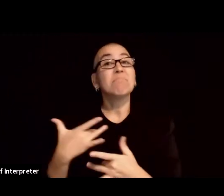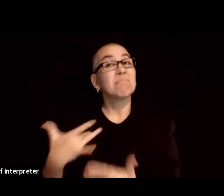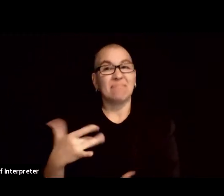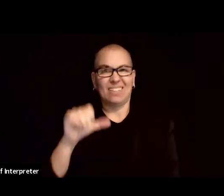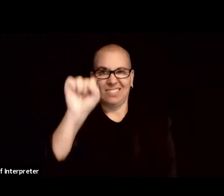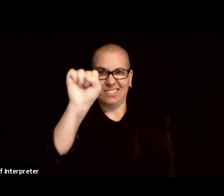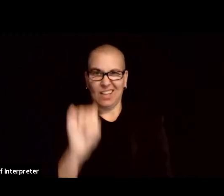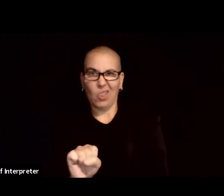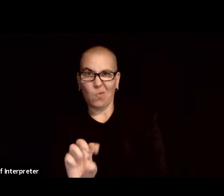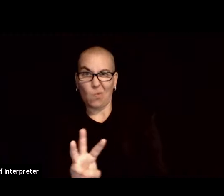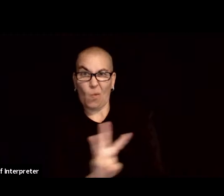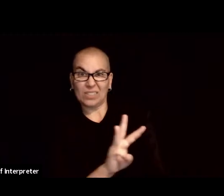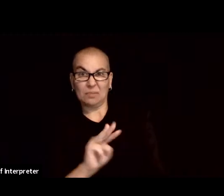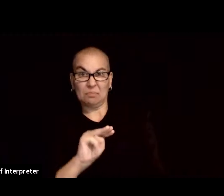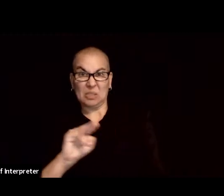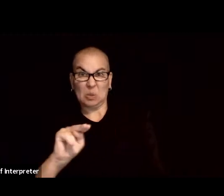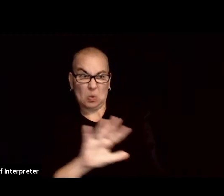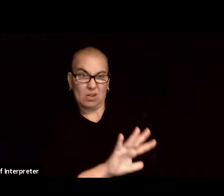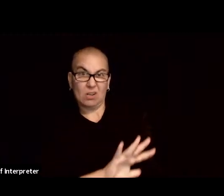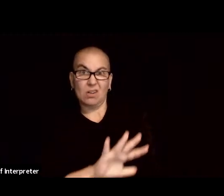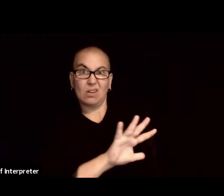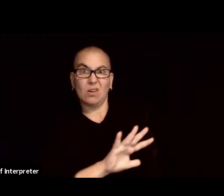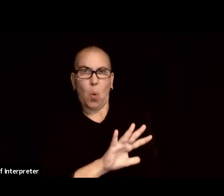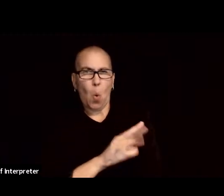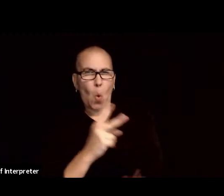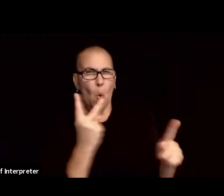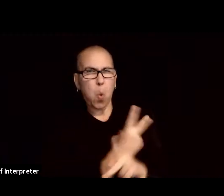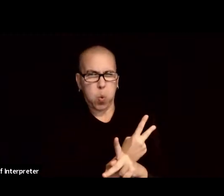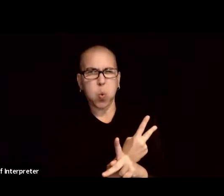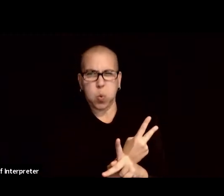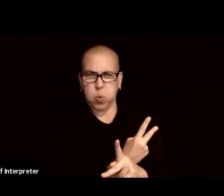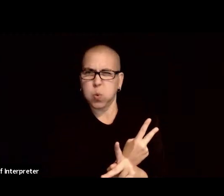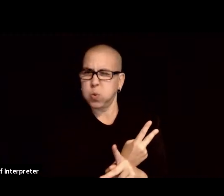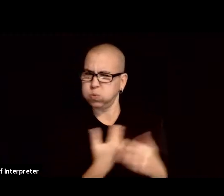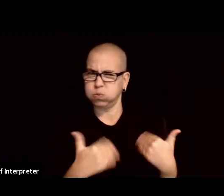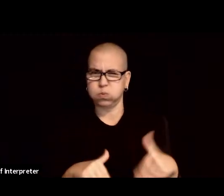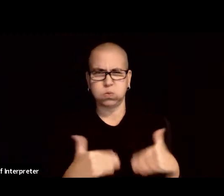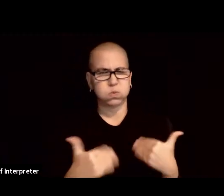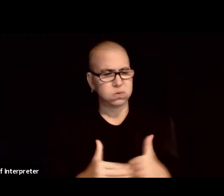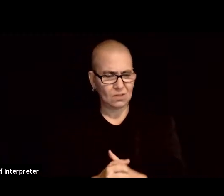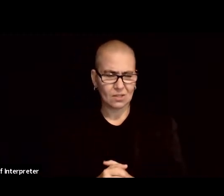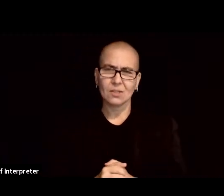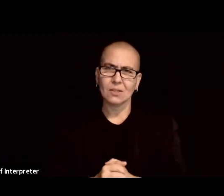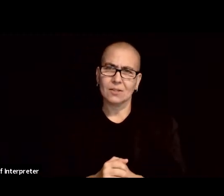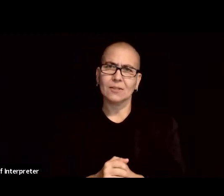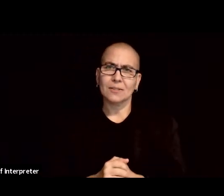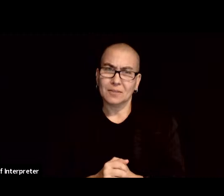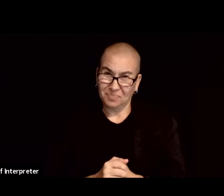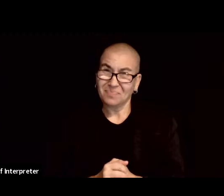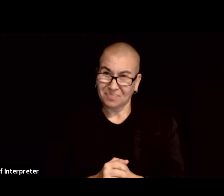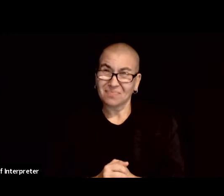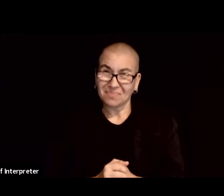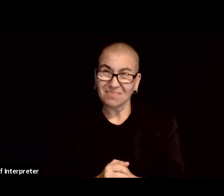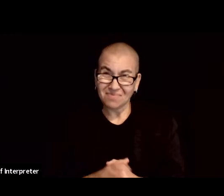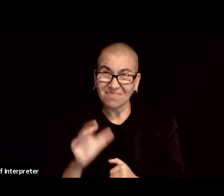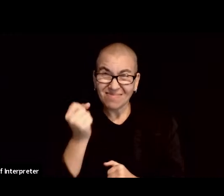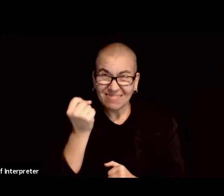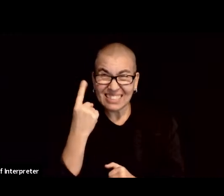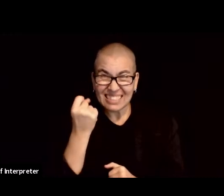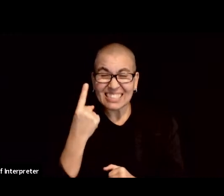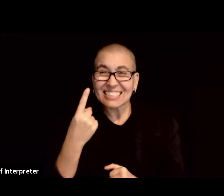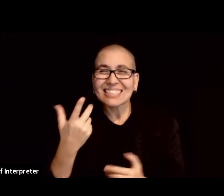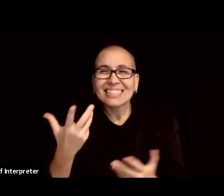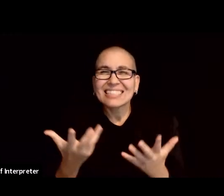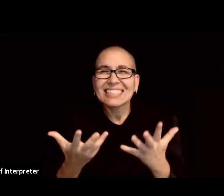And of interest and concern is that we are not seeing these increases due